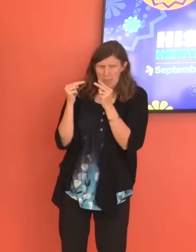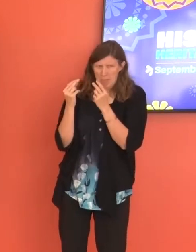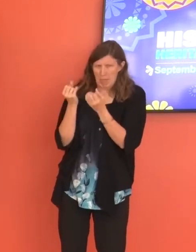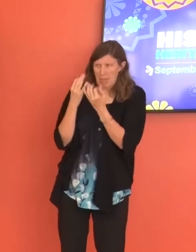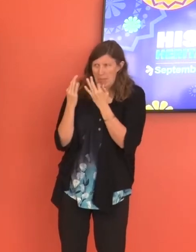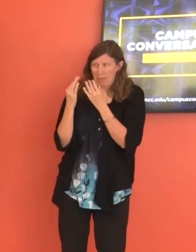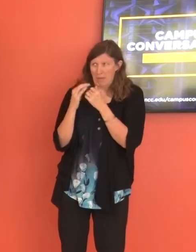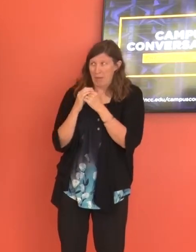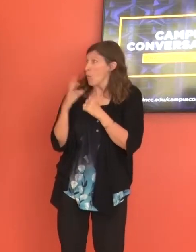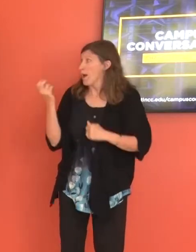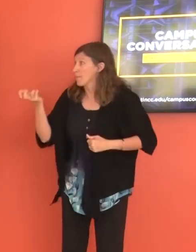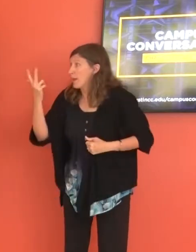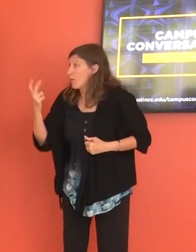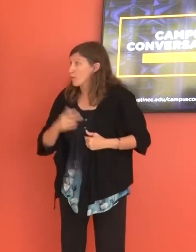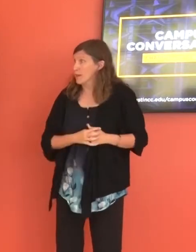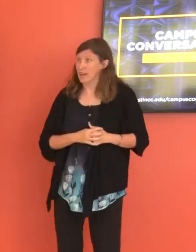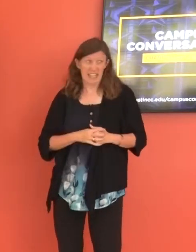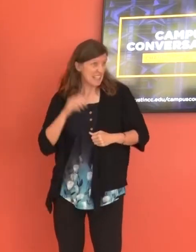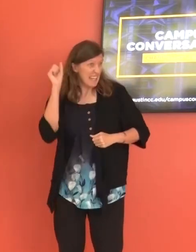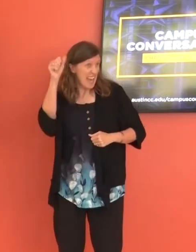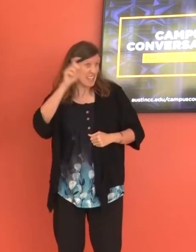You want to make it all three? No.